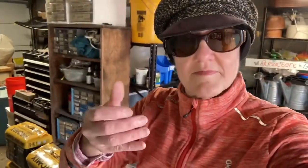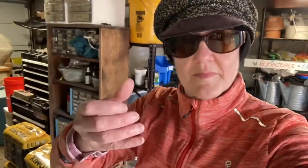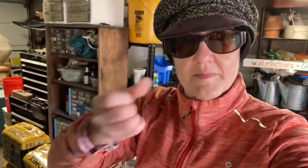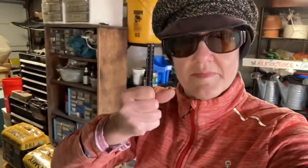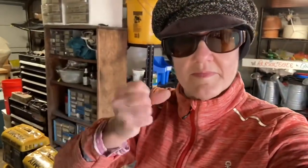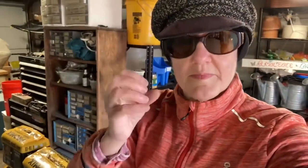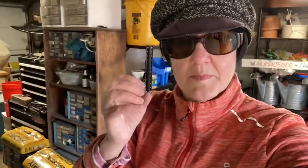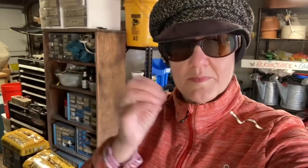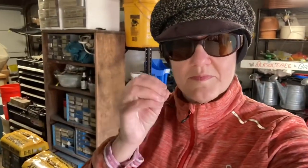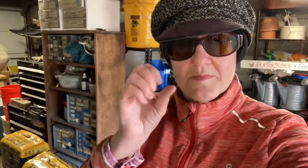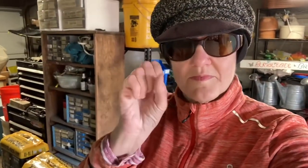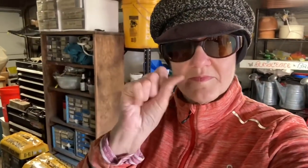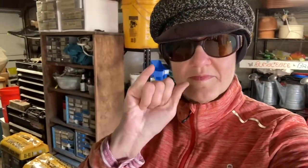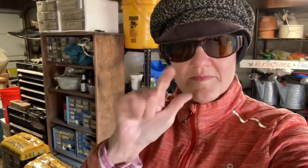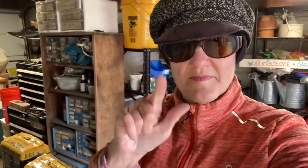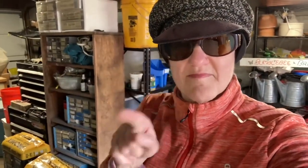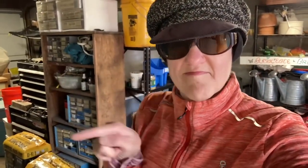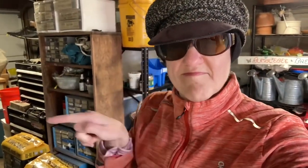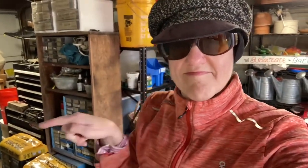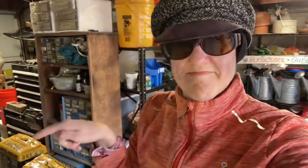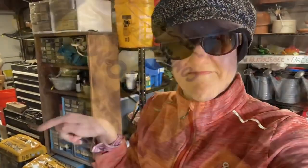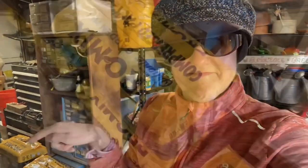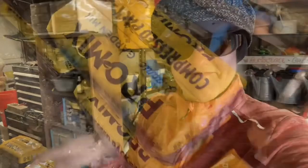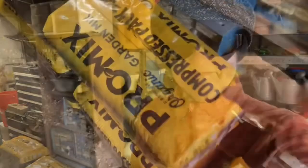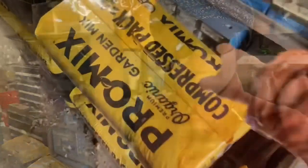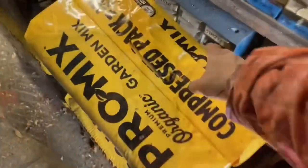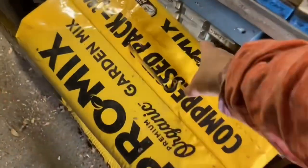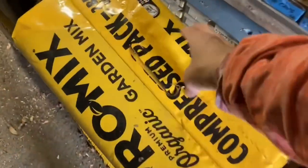While we're here, let's go ahead and grab a packet of soil.